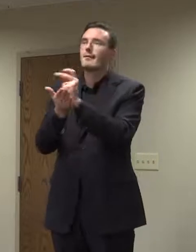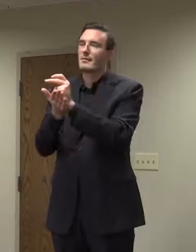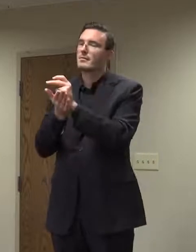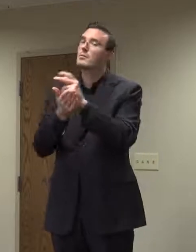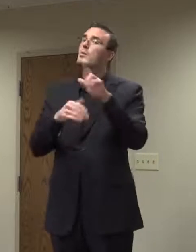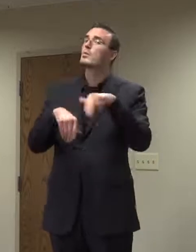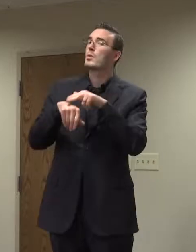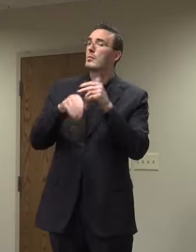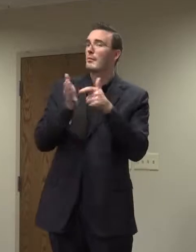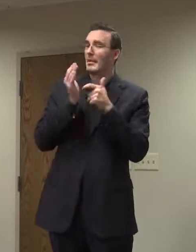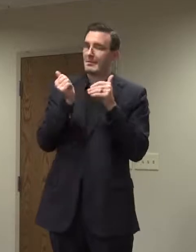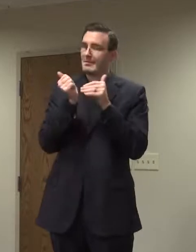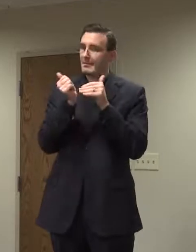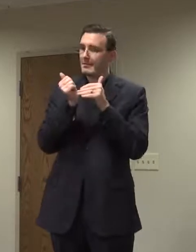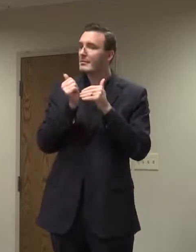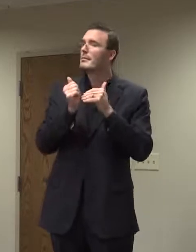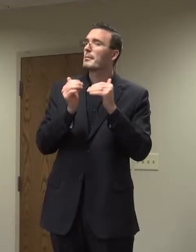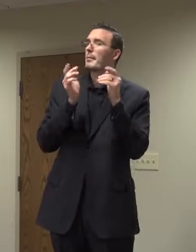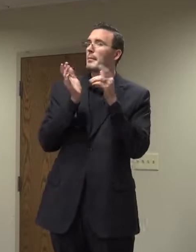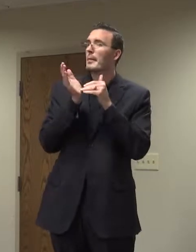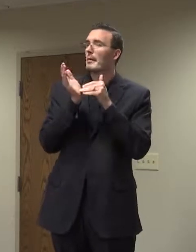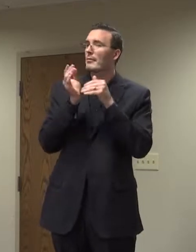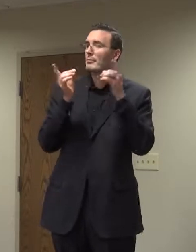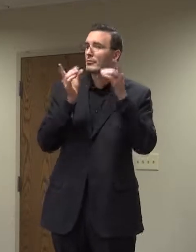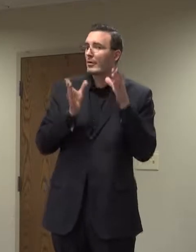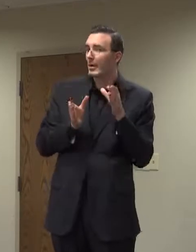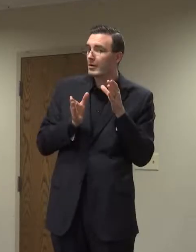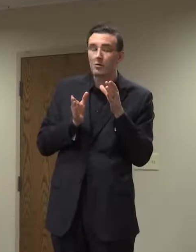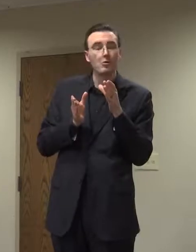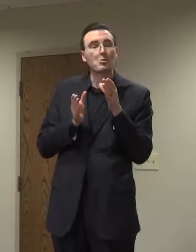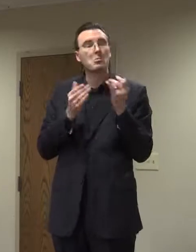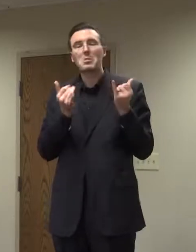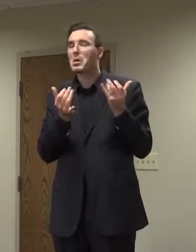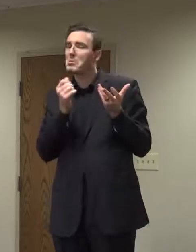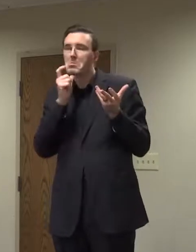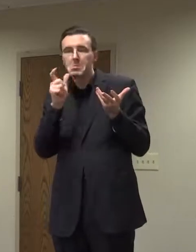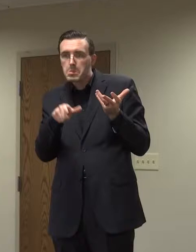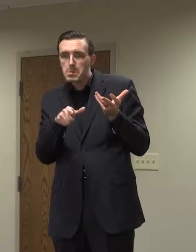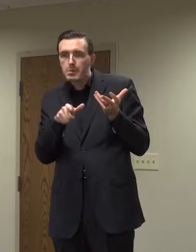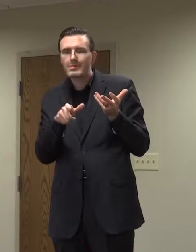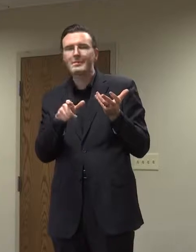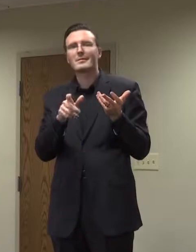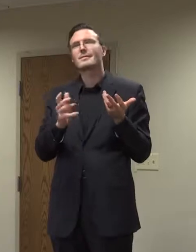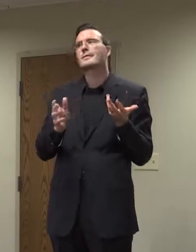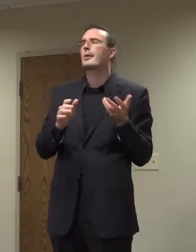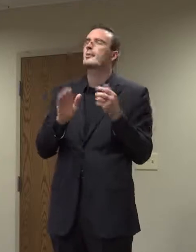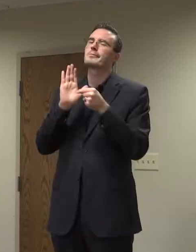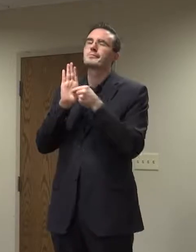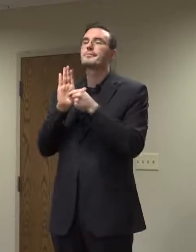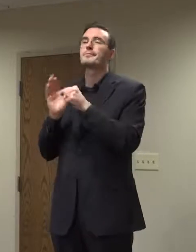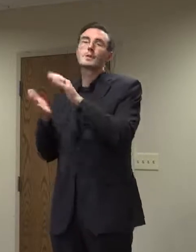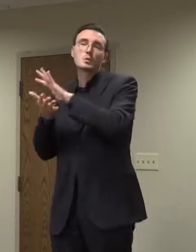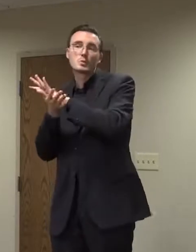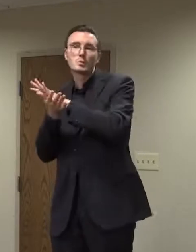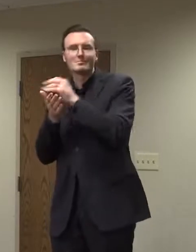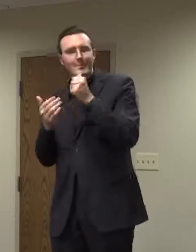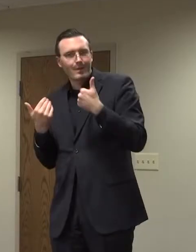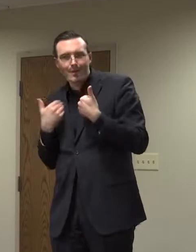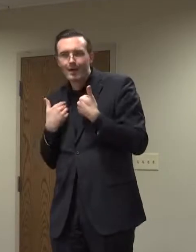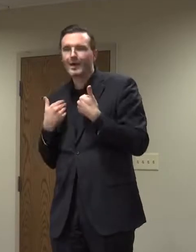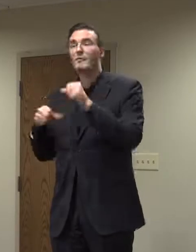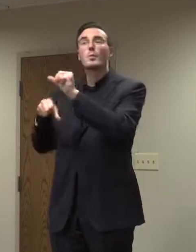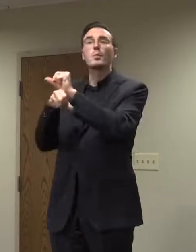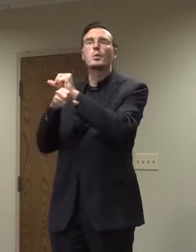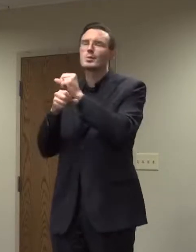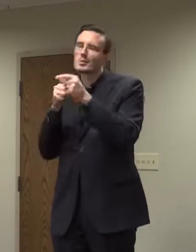type licenses, which you typically are seeing in medical clinics. So schools don't typically have those. Workplaces typically don't have these.